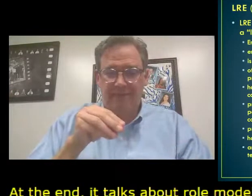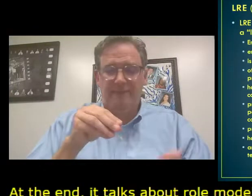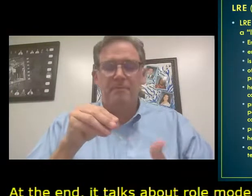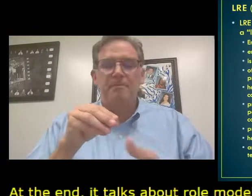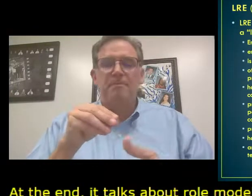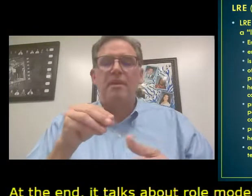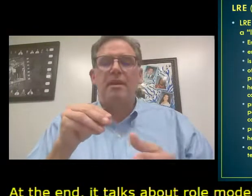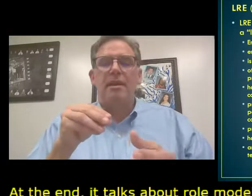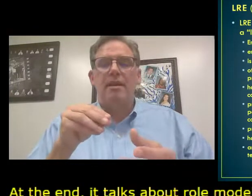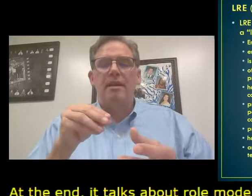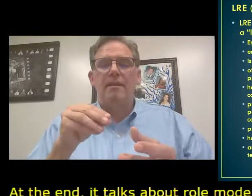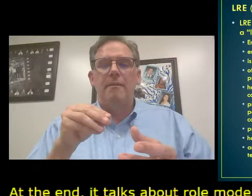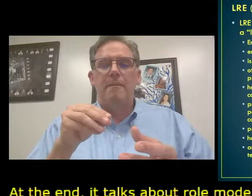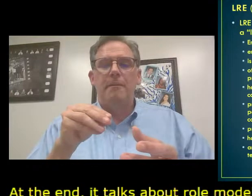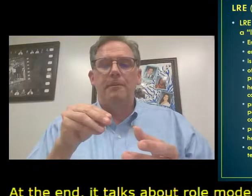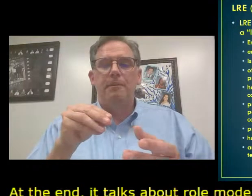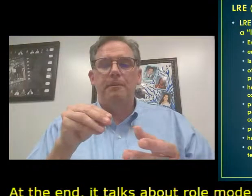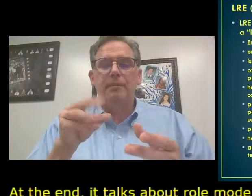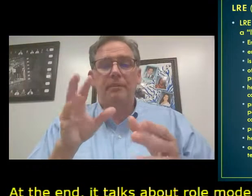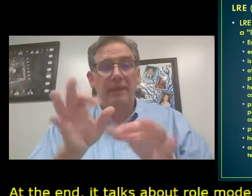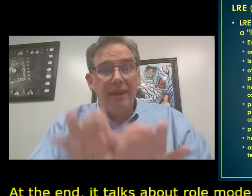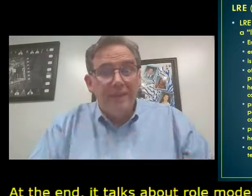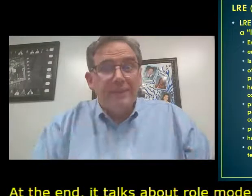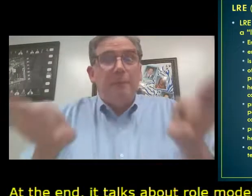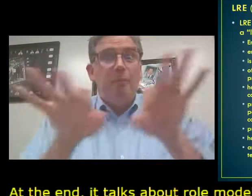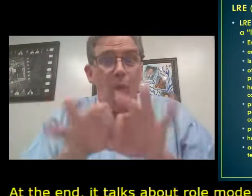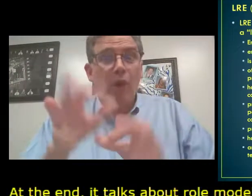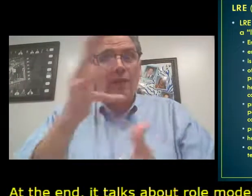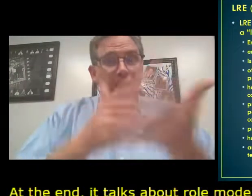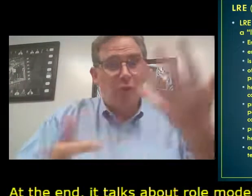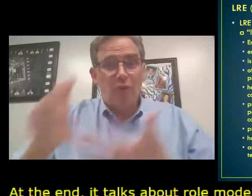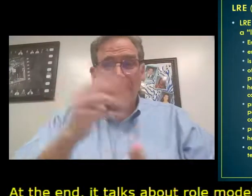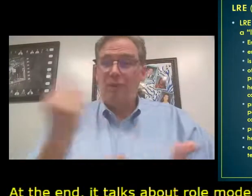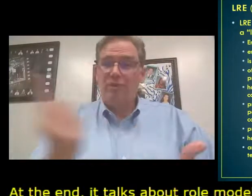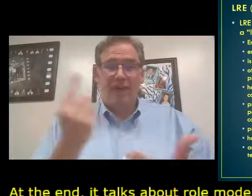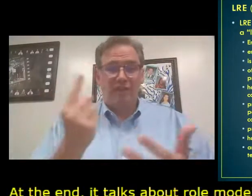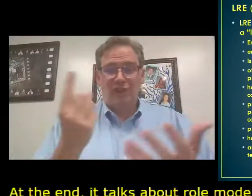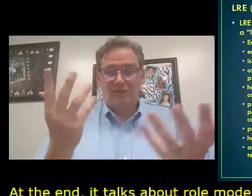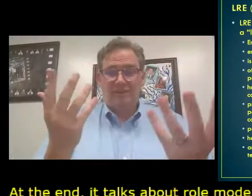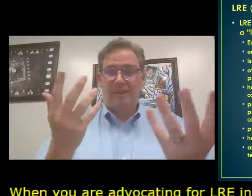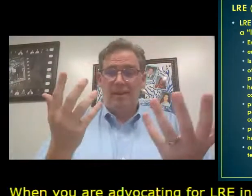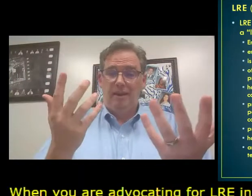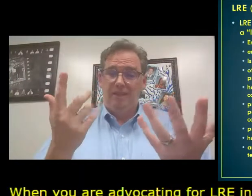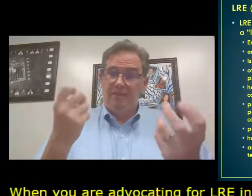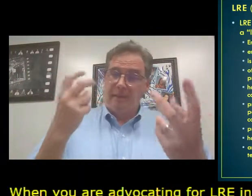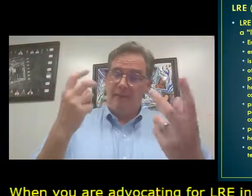they need to be interacting with other people who use their language.